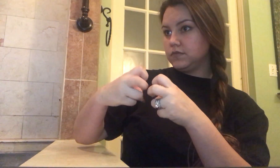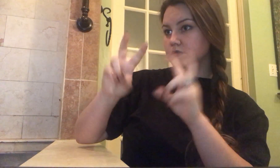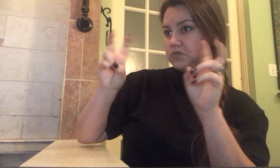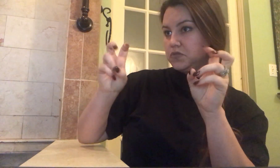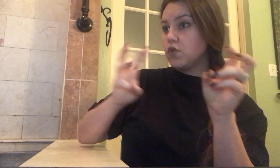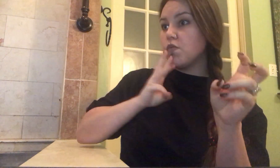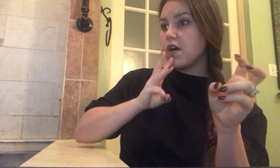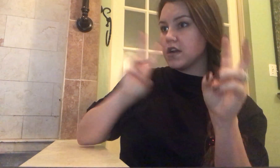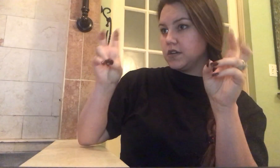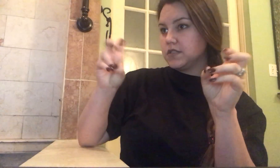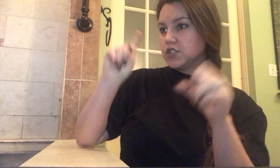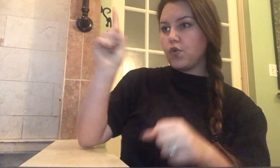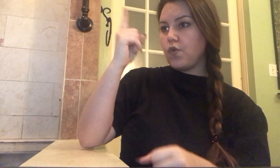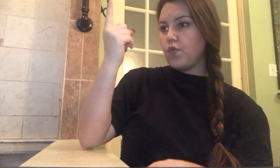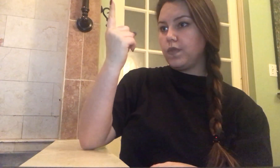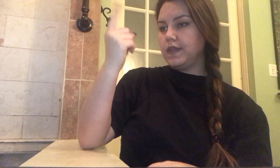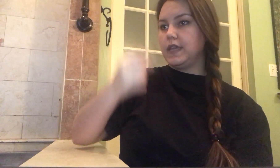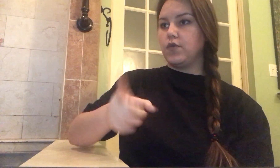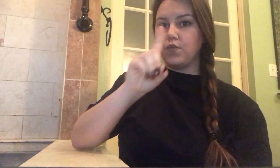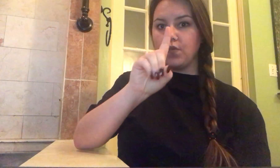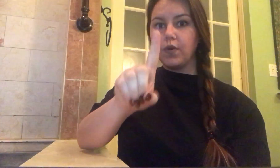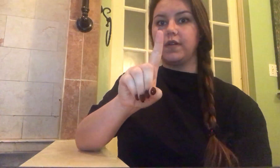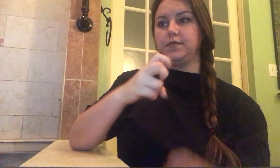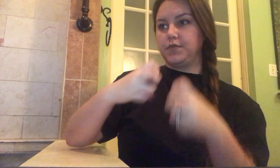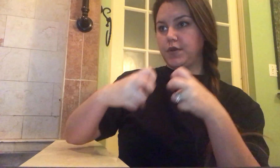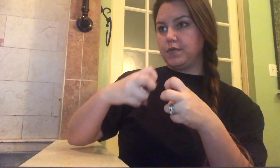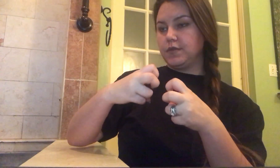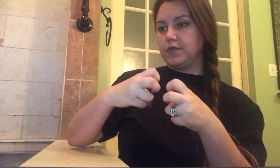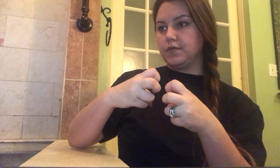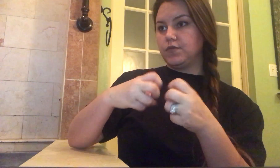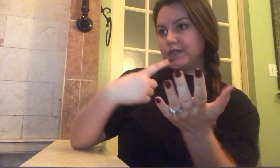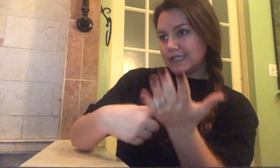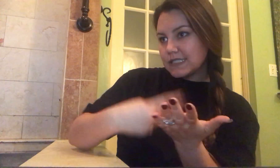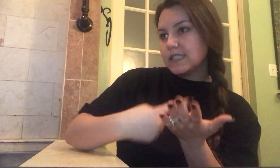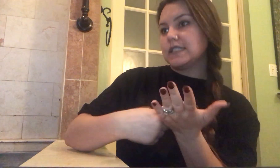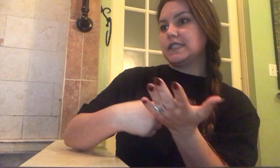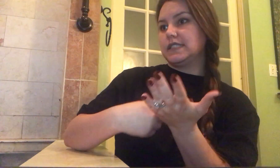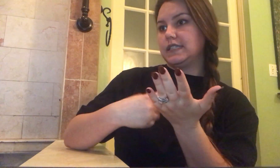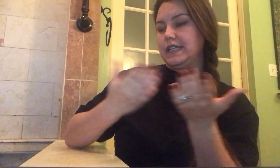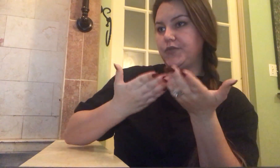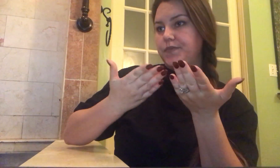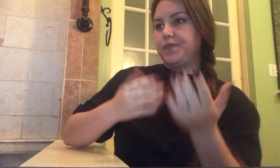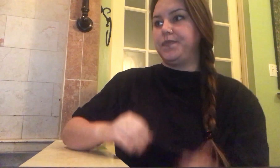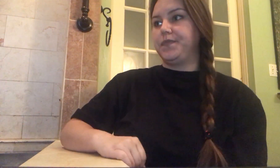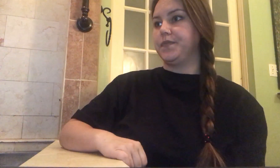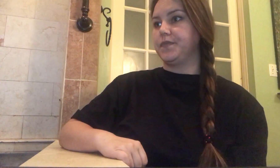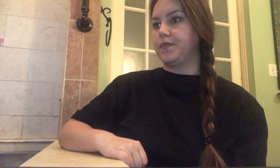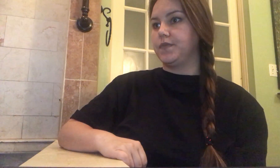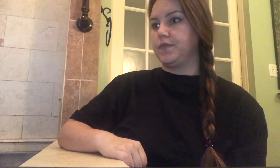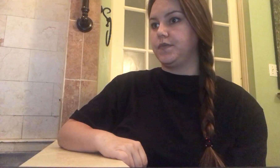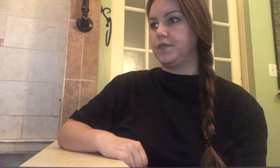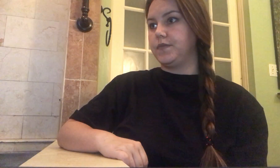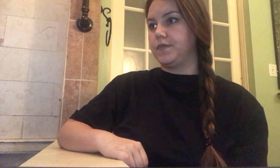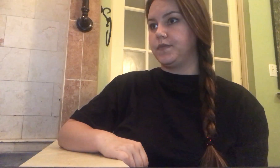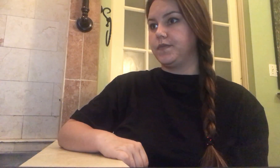there are an estimated 100 million, somewhere between 100 million and 200 million girls under the age of 18 that suffer some form of sexual